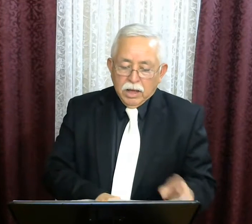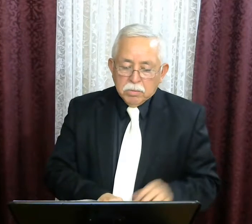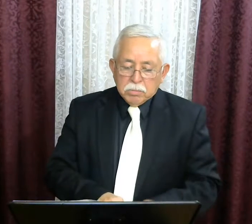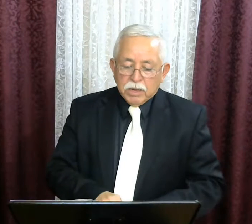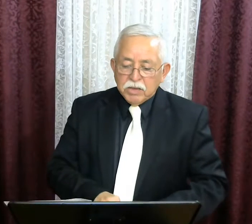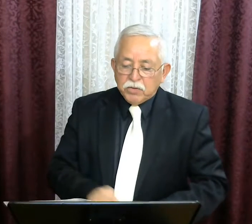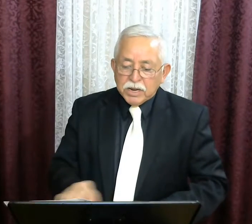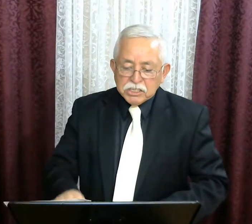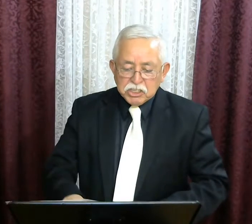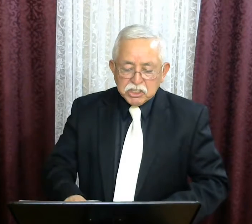My dear friends,